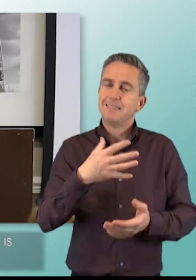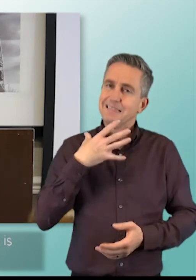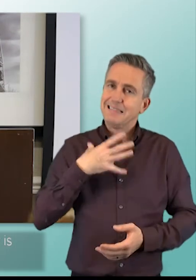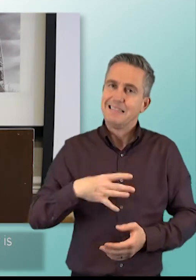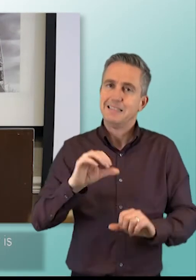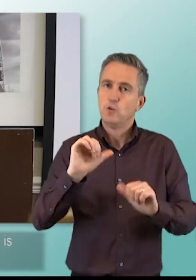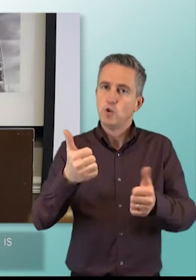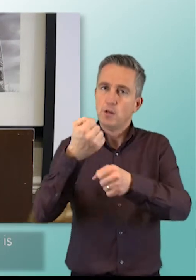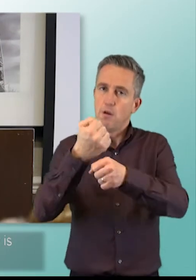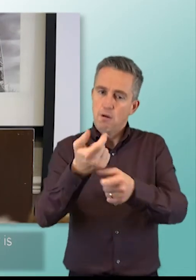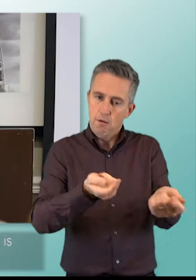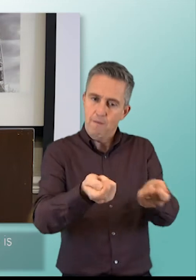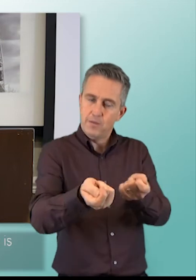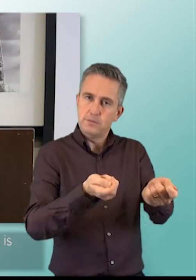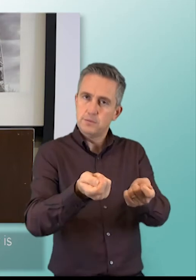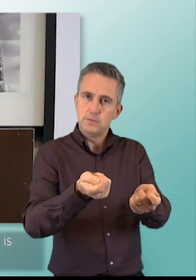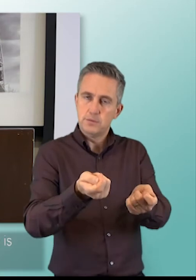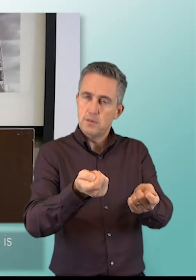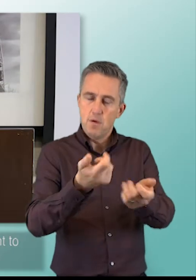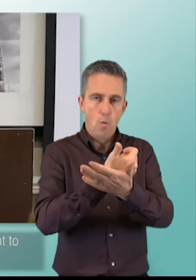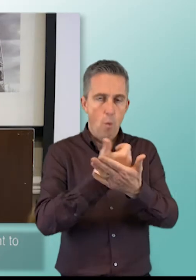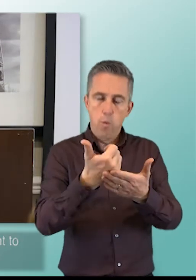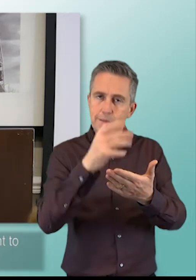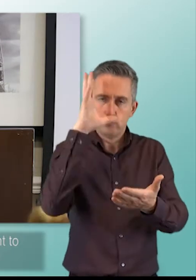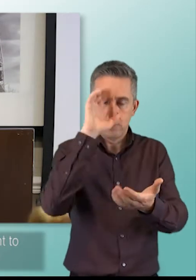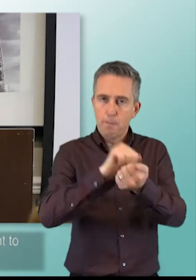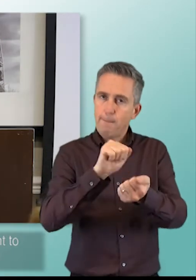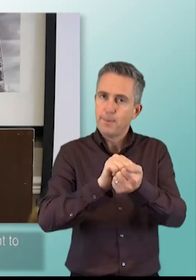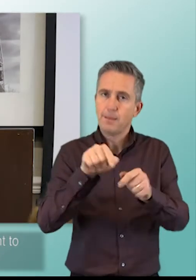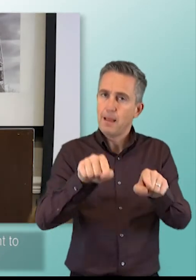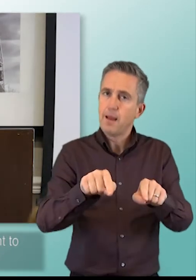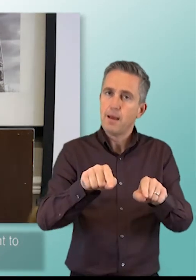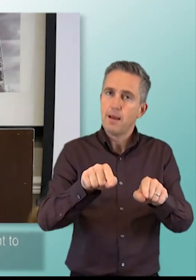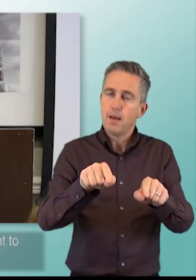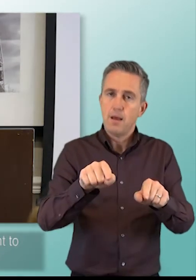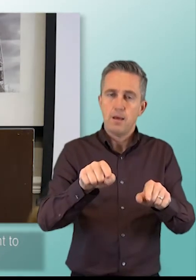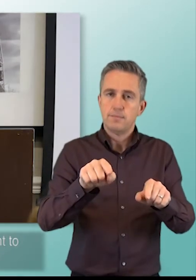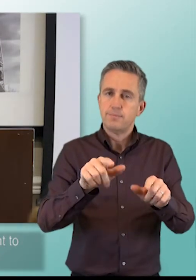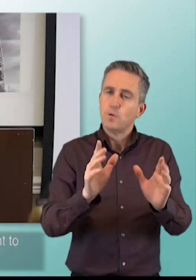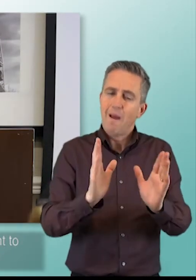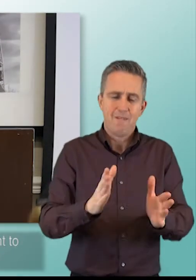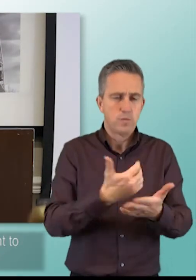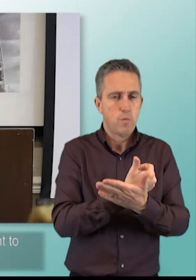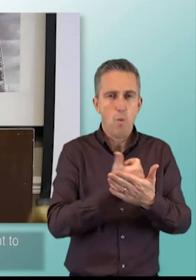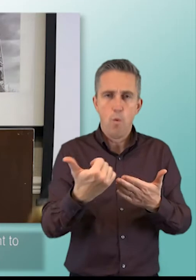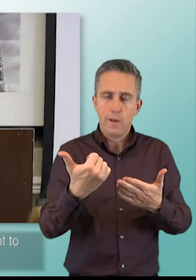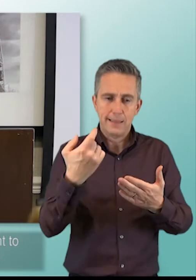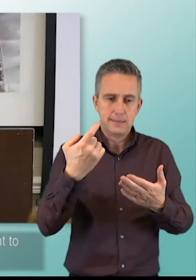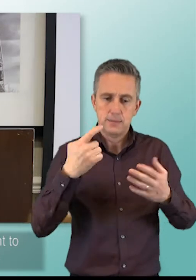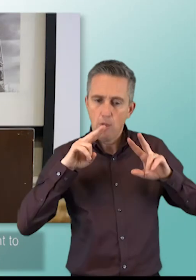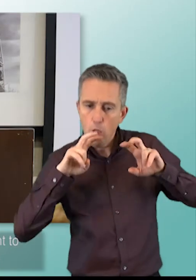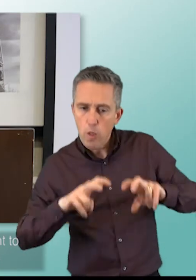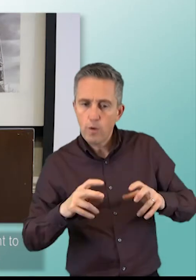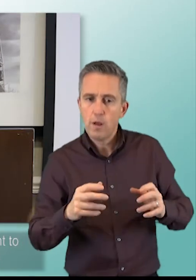is absolutely critical. Do not lose sight of it. I can't overemphasize that enough. It's so important to keep on thinking about how